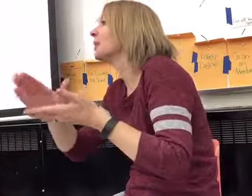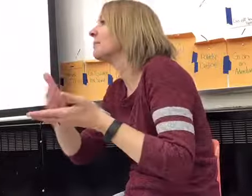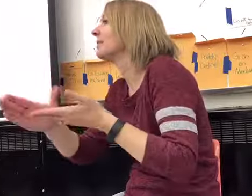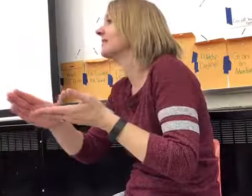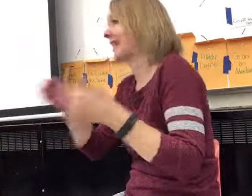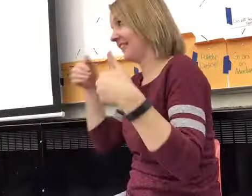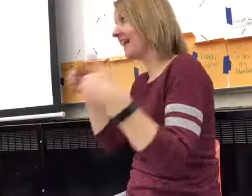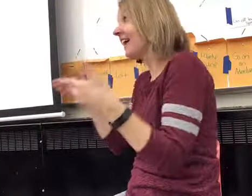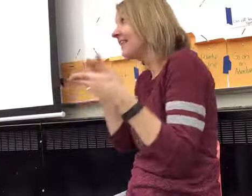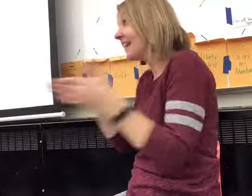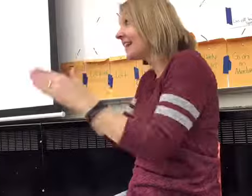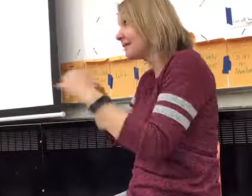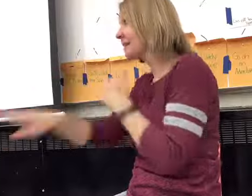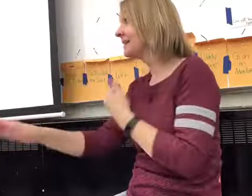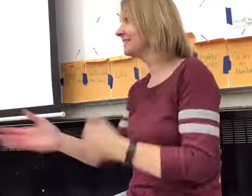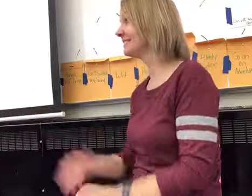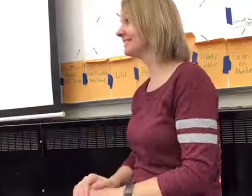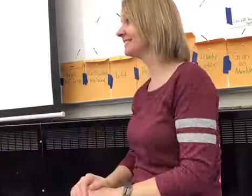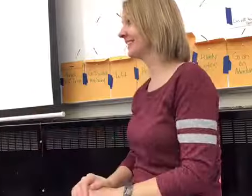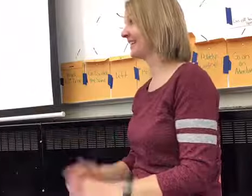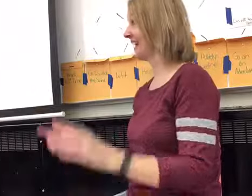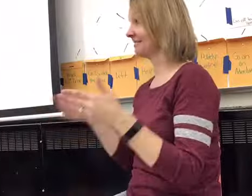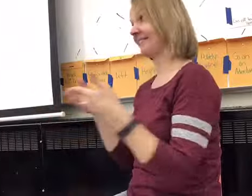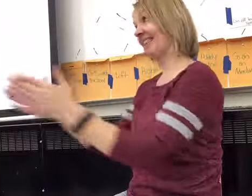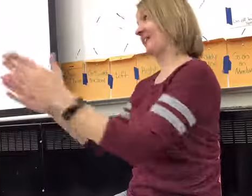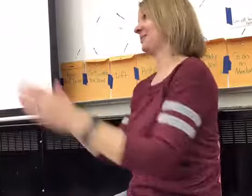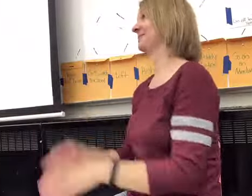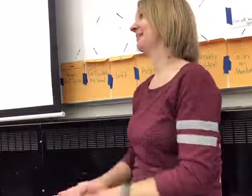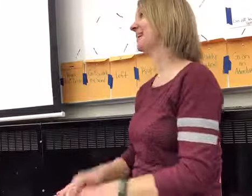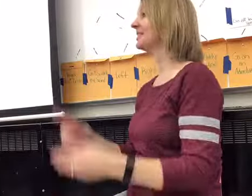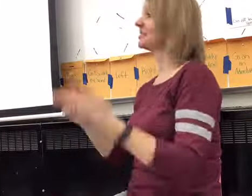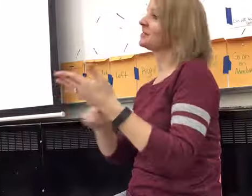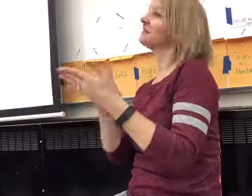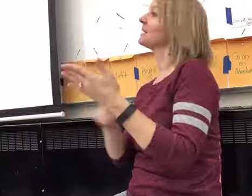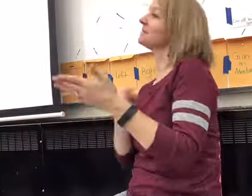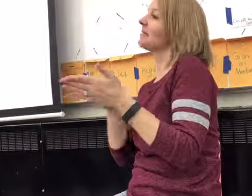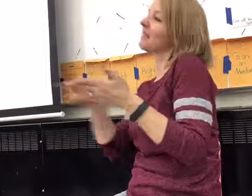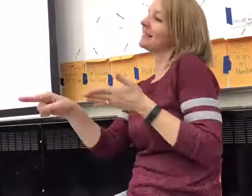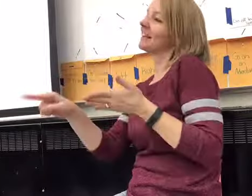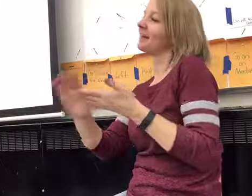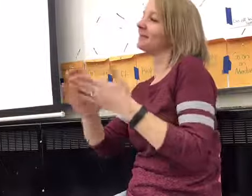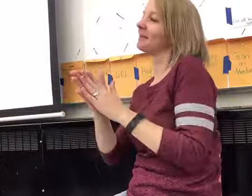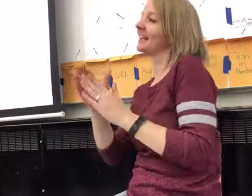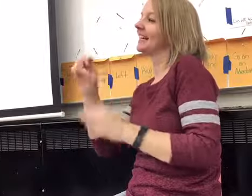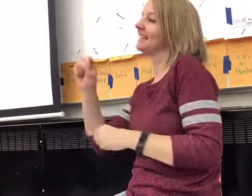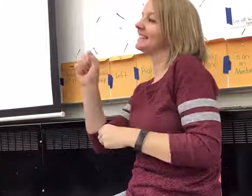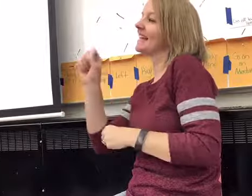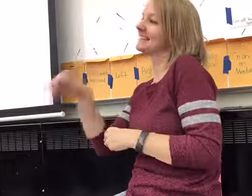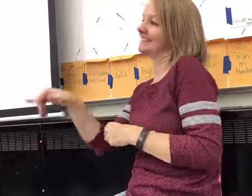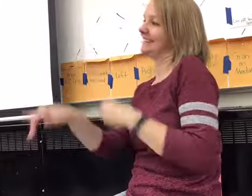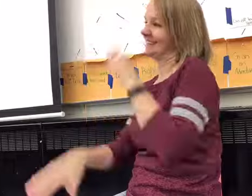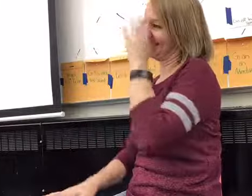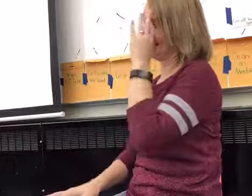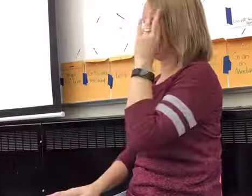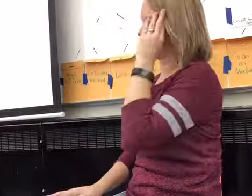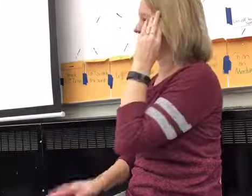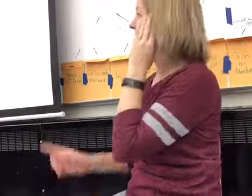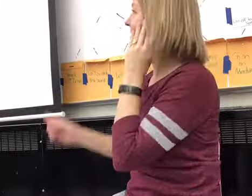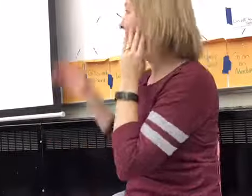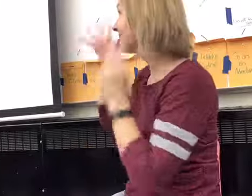United States. So sometimes it does pay off to be a little bit sassy. Now, this guy comes along. Oops, by the way, this is LaGuardia Airport, so if